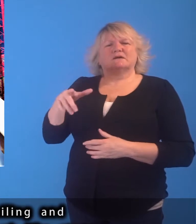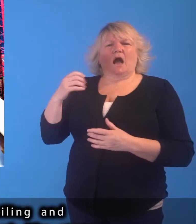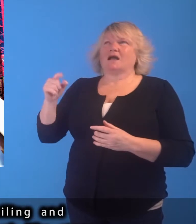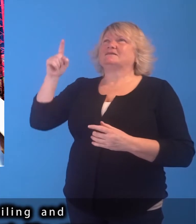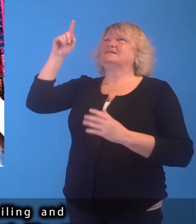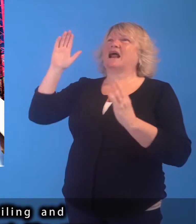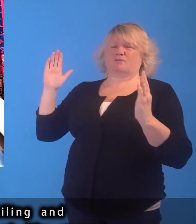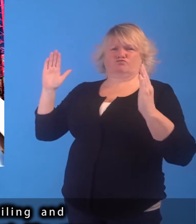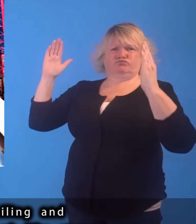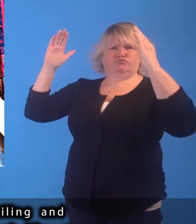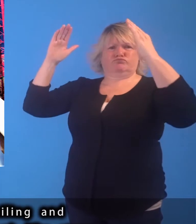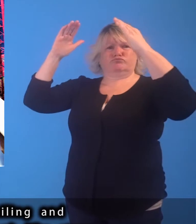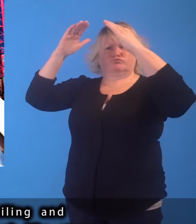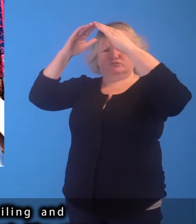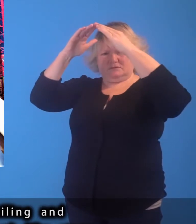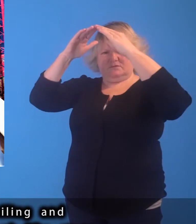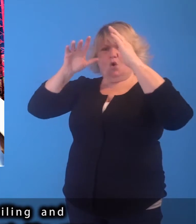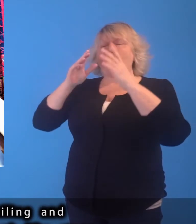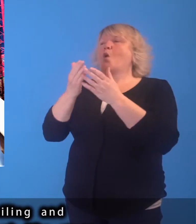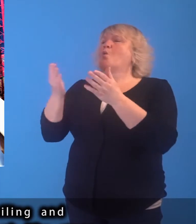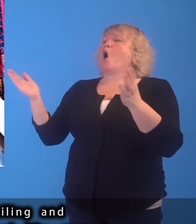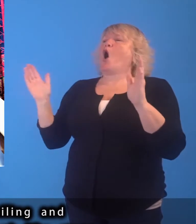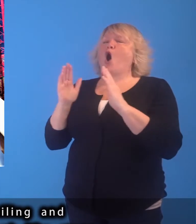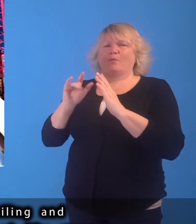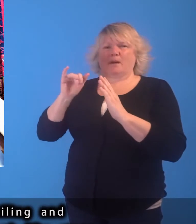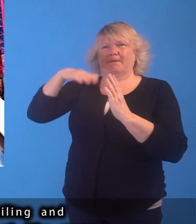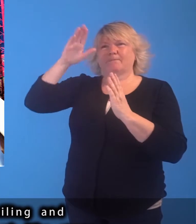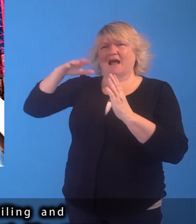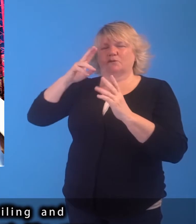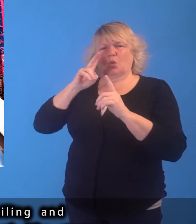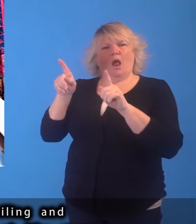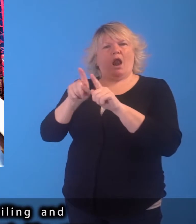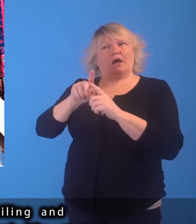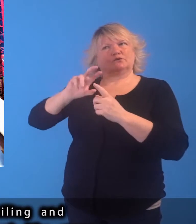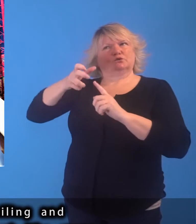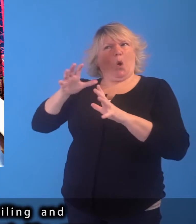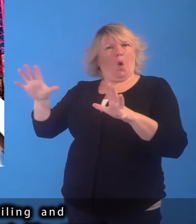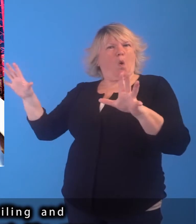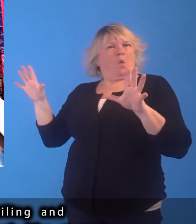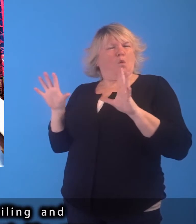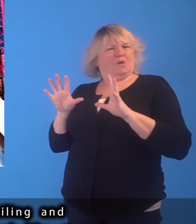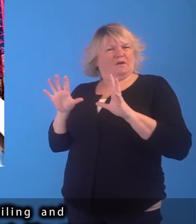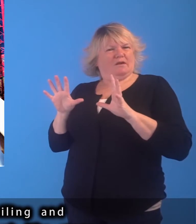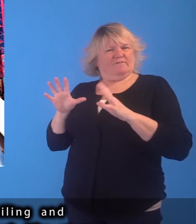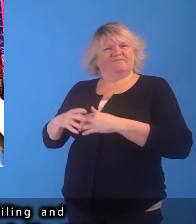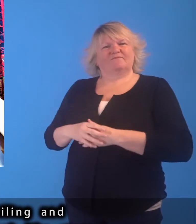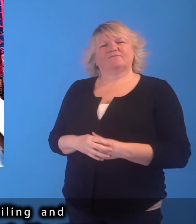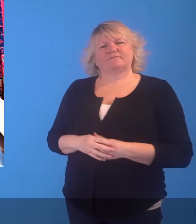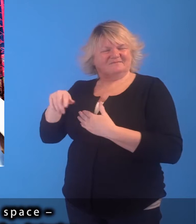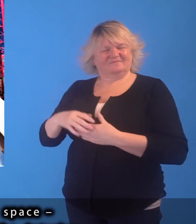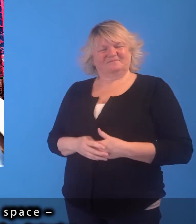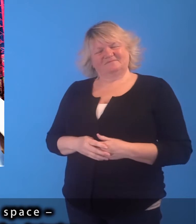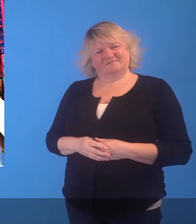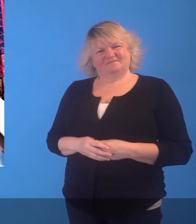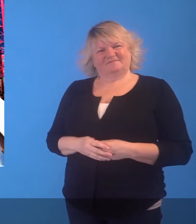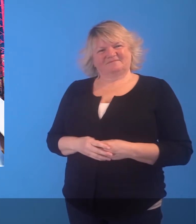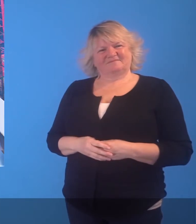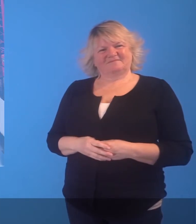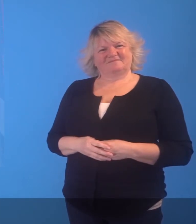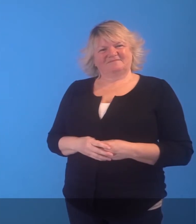In the 1820s, it had a vaulted ceiling, and the walls were probably painted to look like